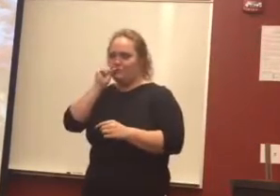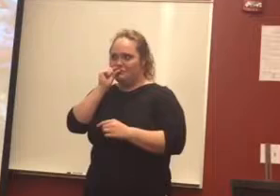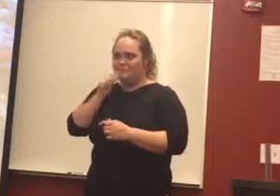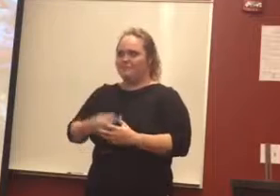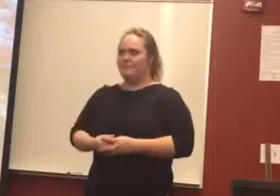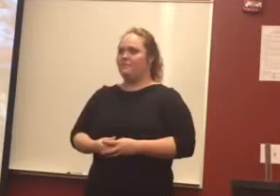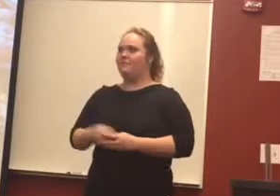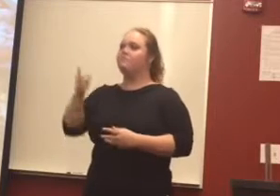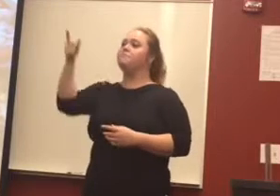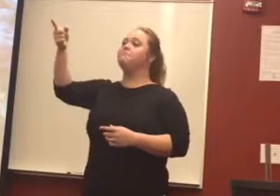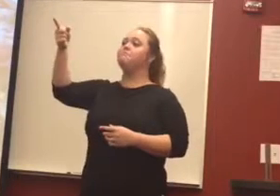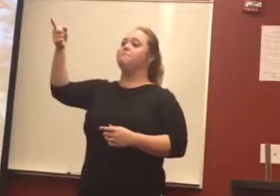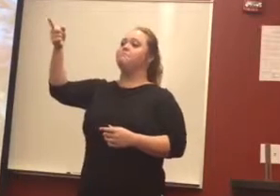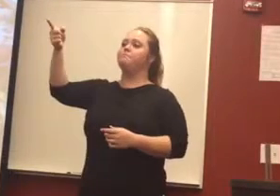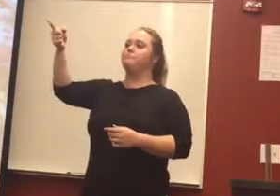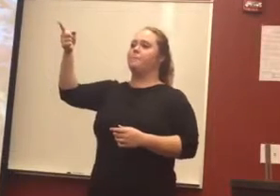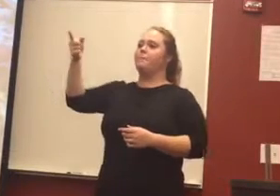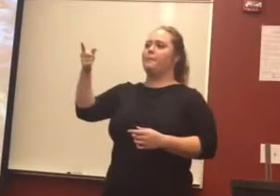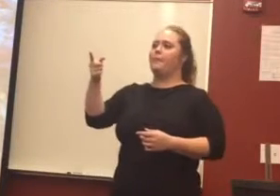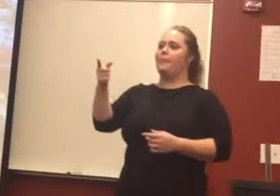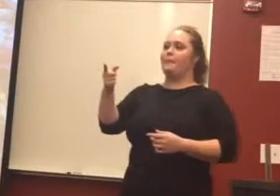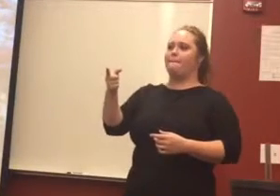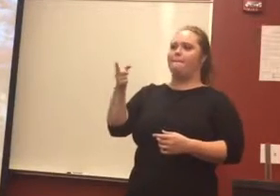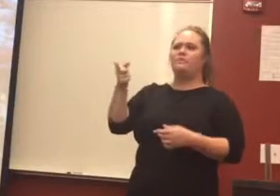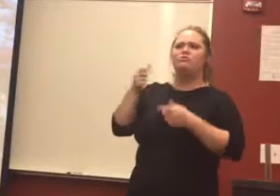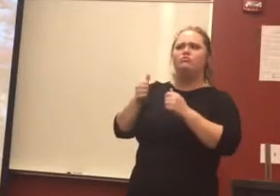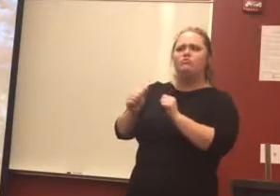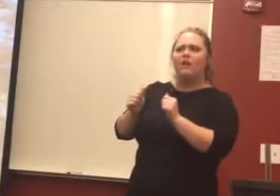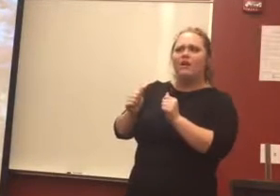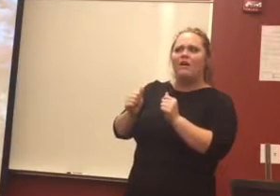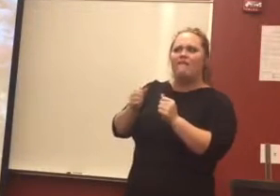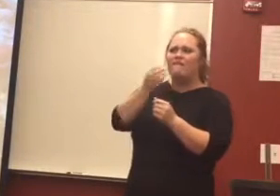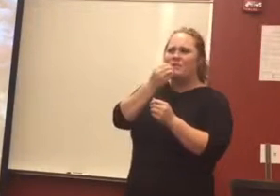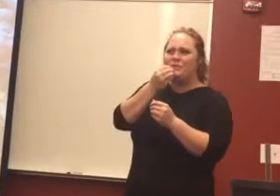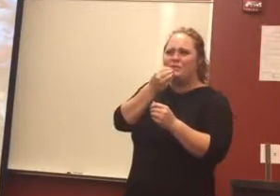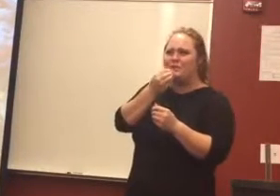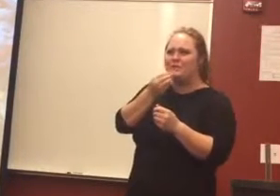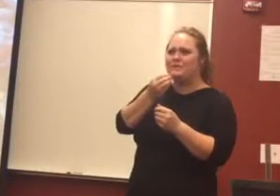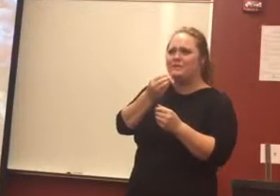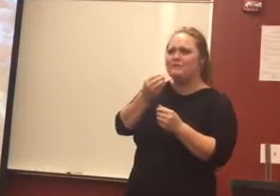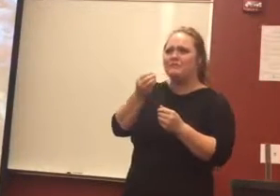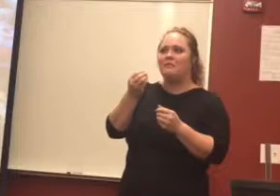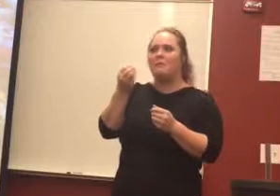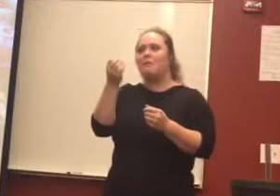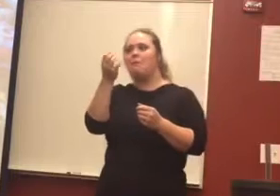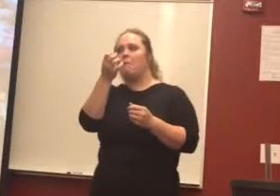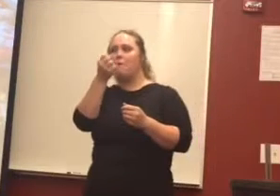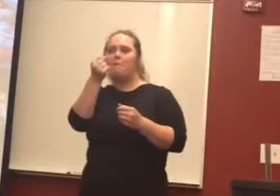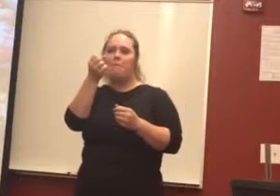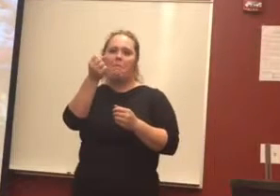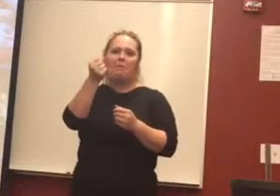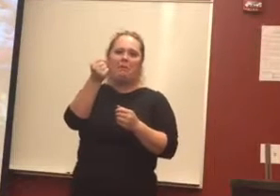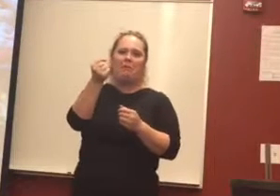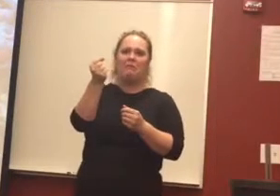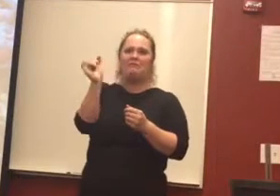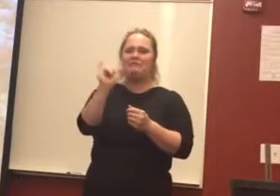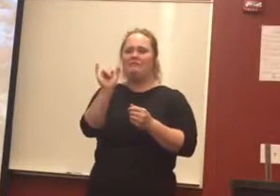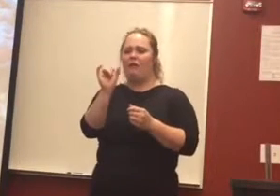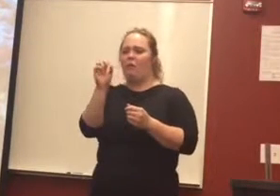you try, which I thought was disgusting, but they all like this milk and this Ovaltine? No. You didn't do No,